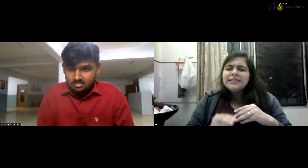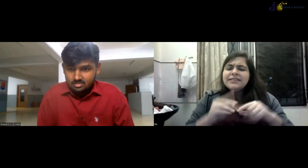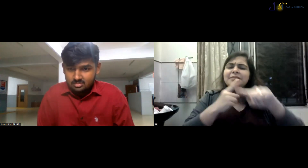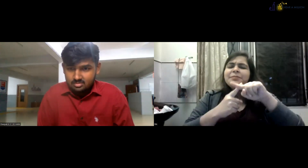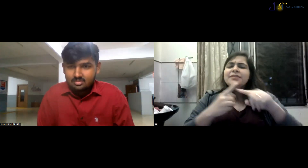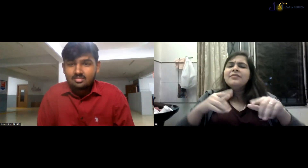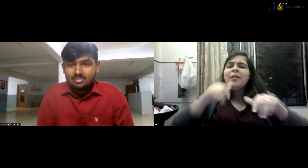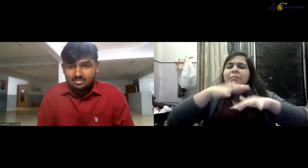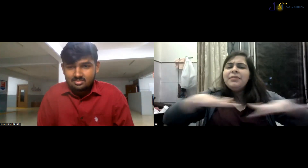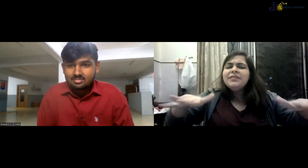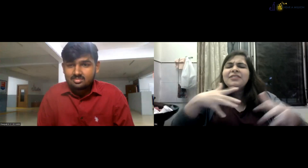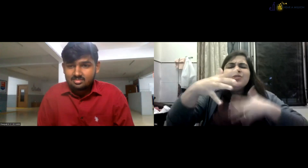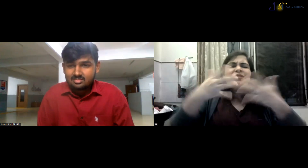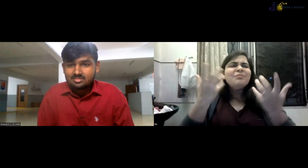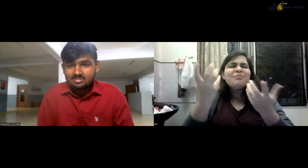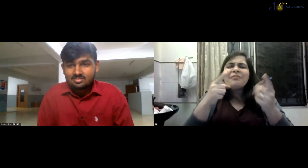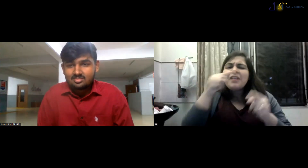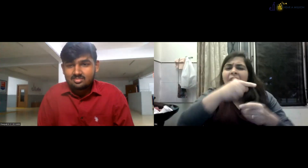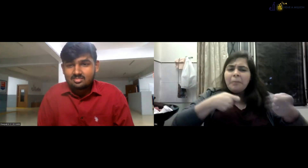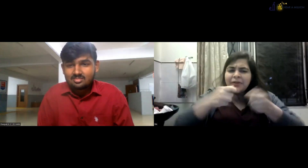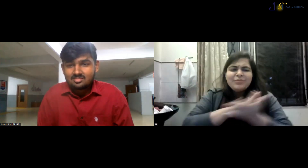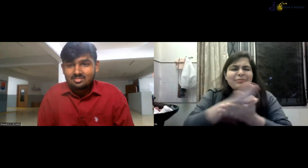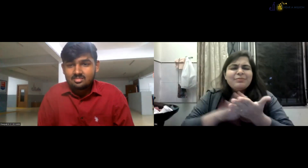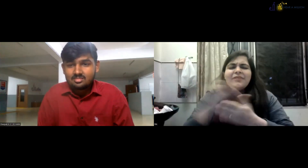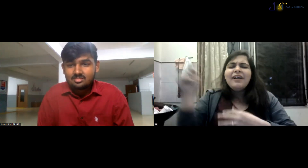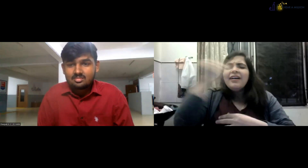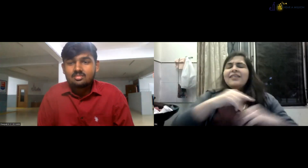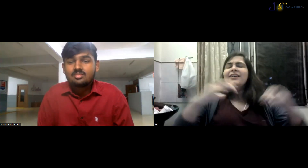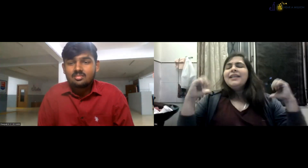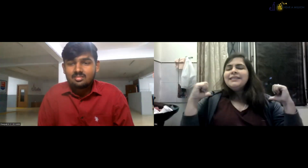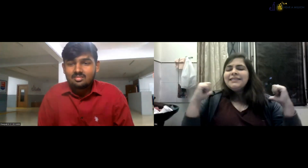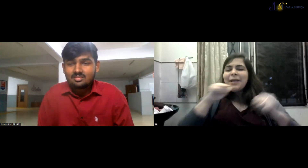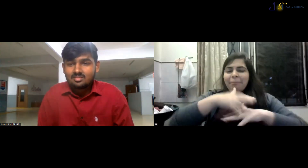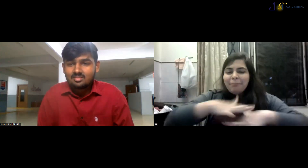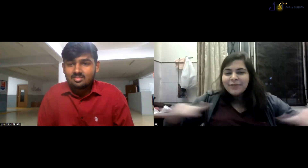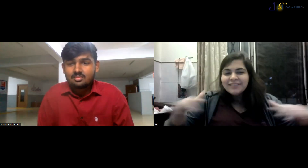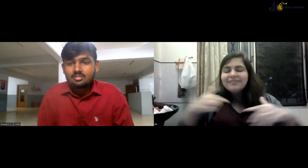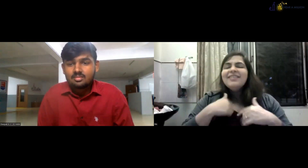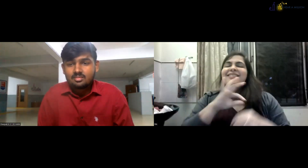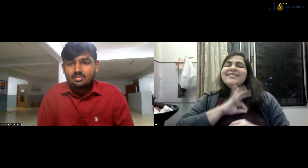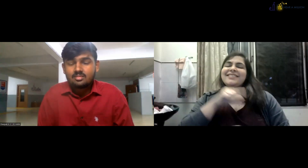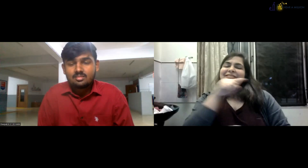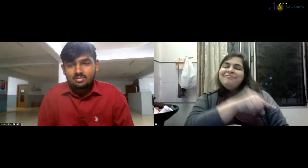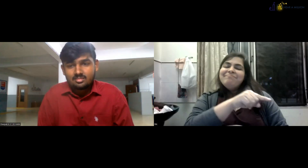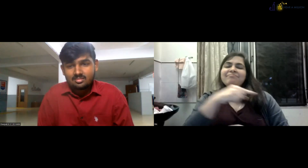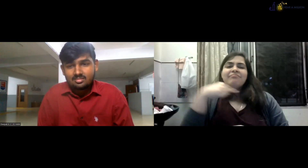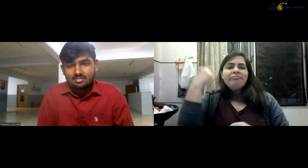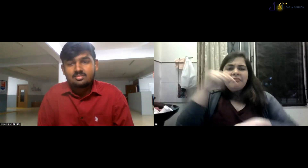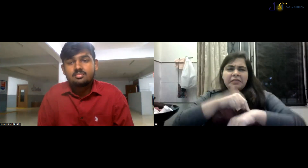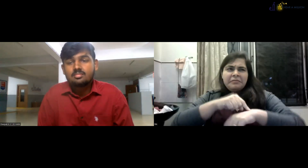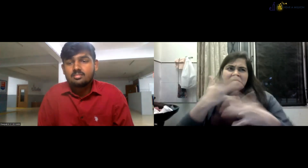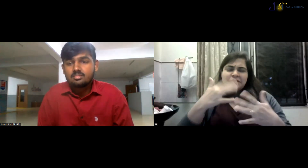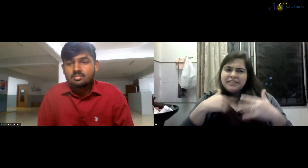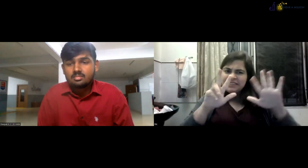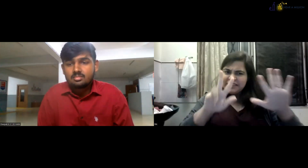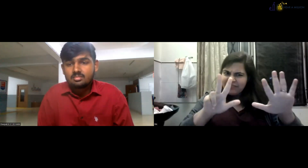they, everyone is workaholic. So if you want to get if you want to get the rest, the